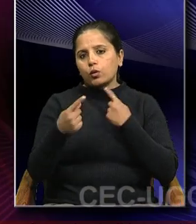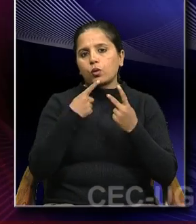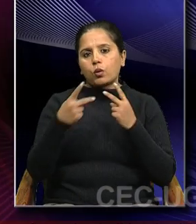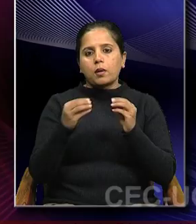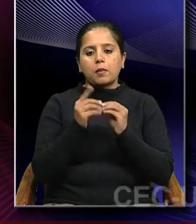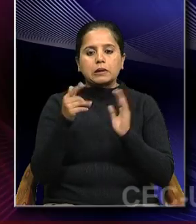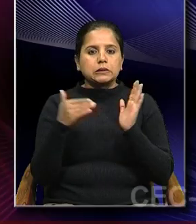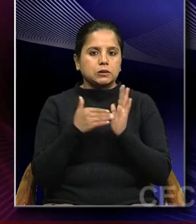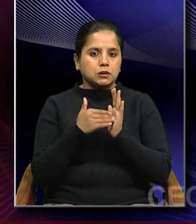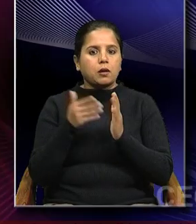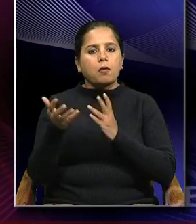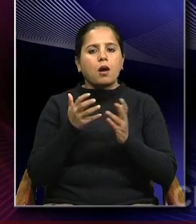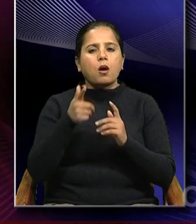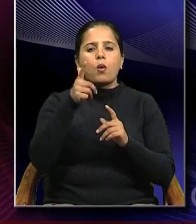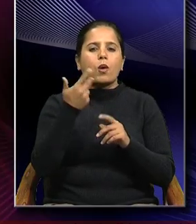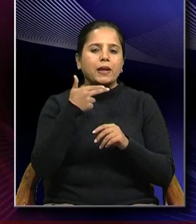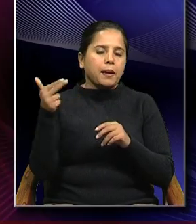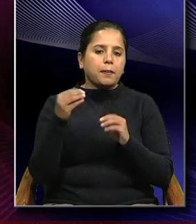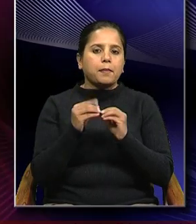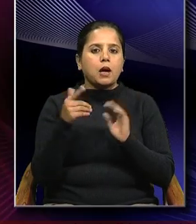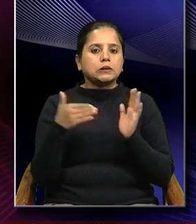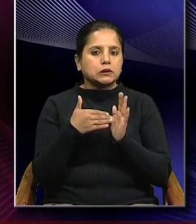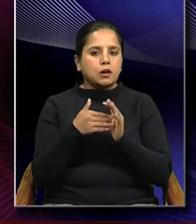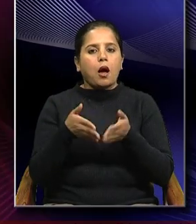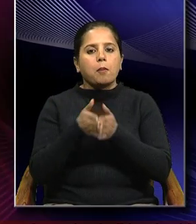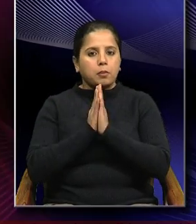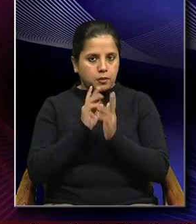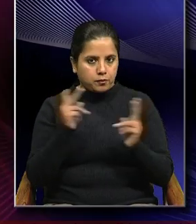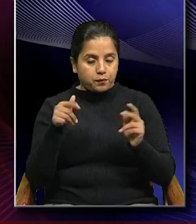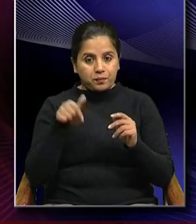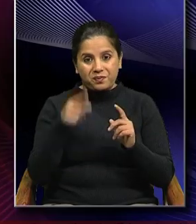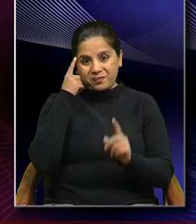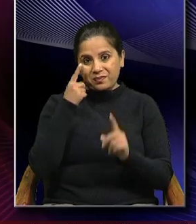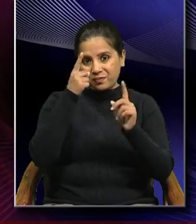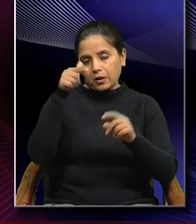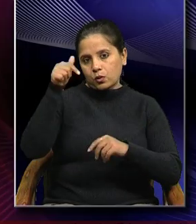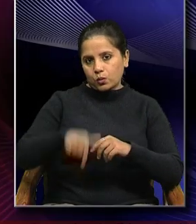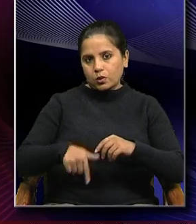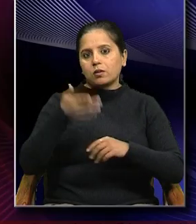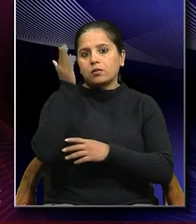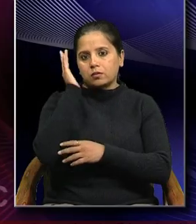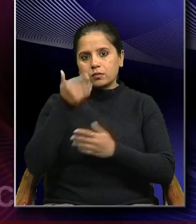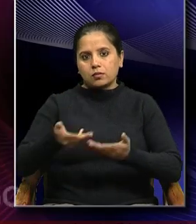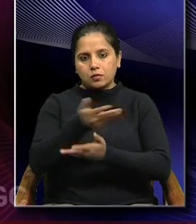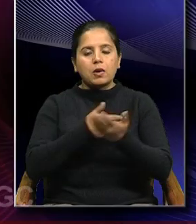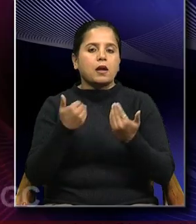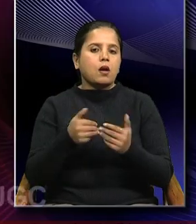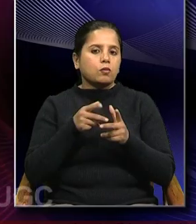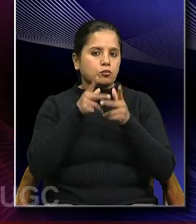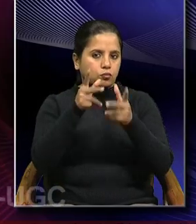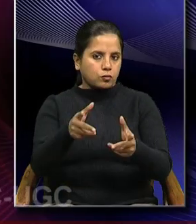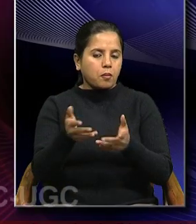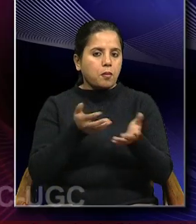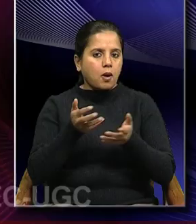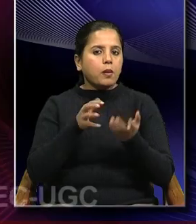buzz marketing or what you call as buzz appeal. So, with this as an agenda of today's lecture, let me now tell you about the